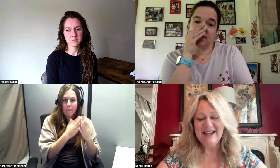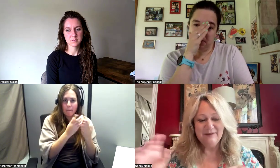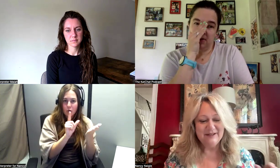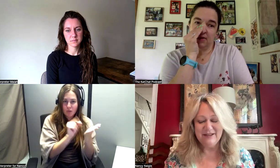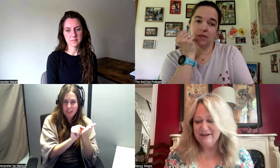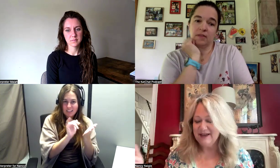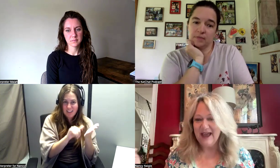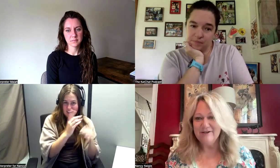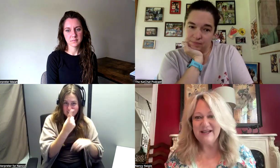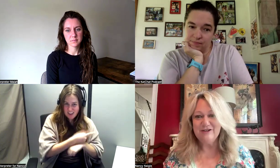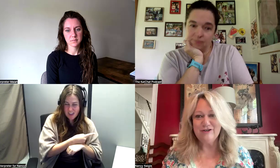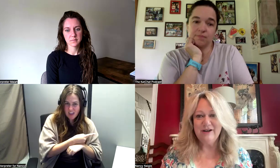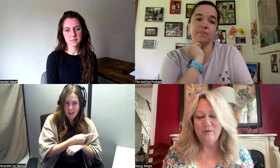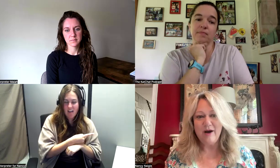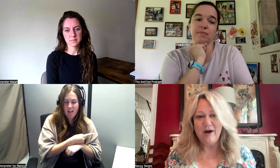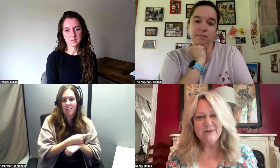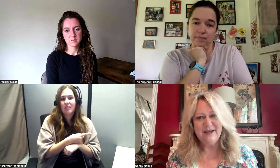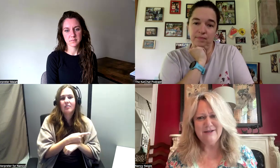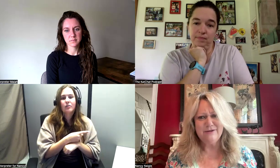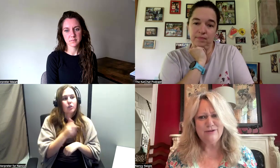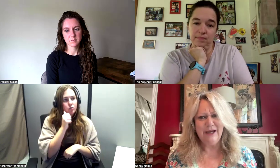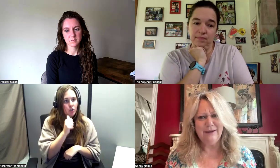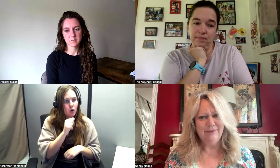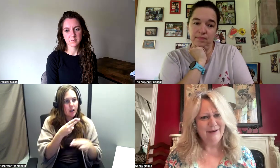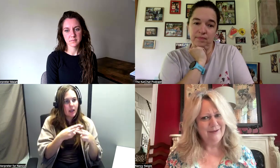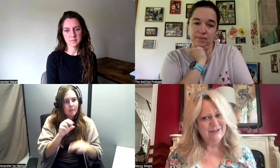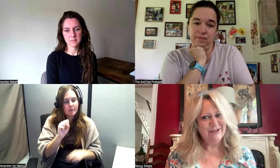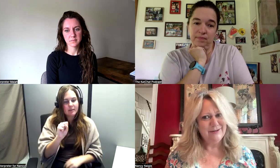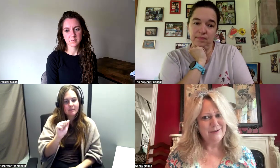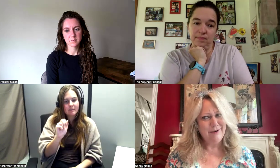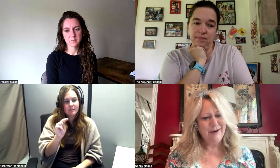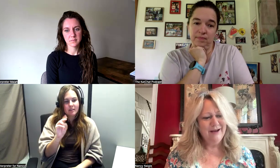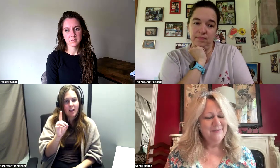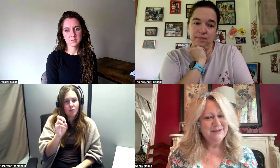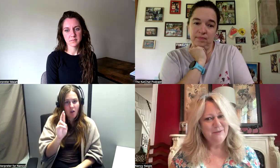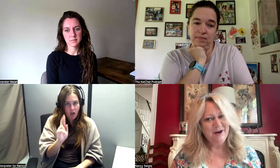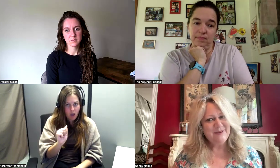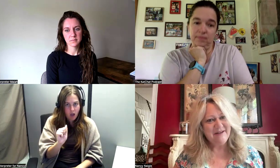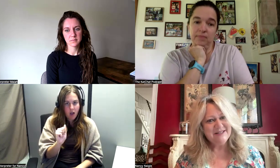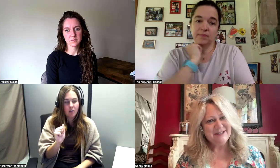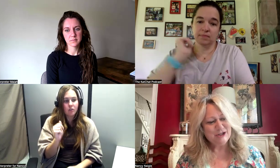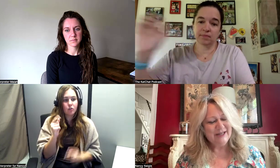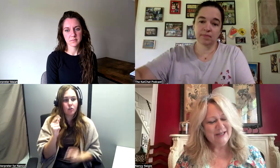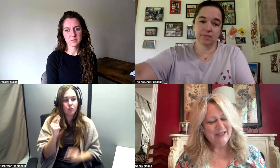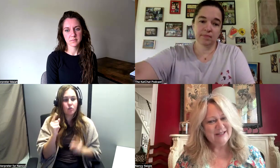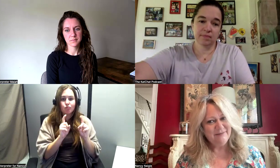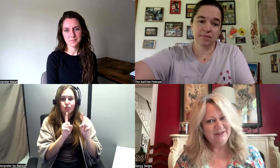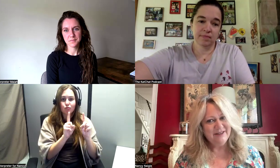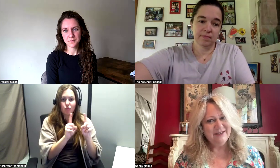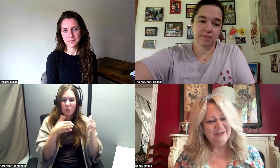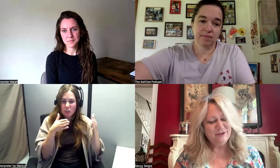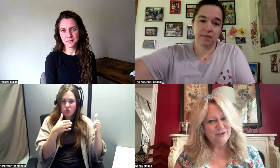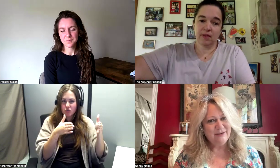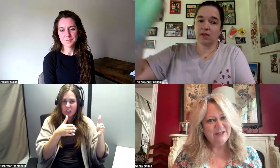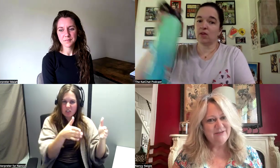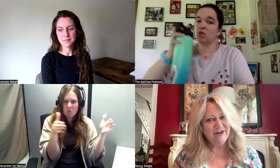they take the gal Sandra walks me into the street, and I'm like, what is she doing? But she walks me out into the street in the middle